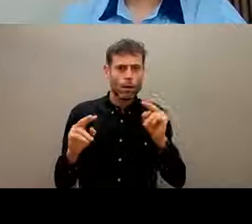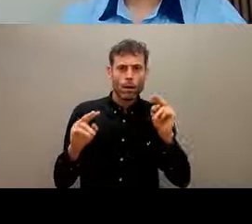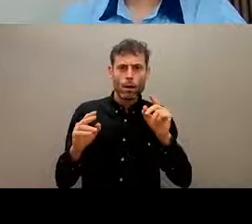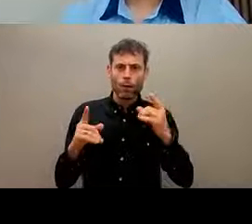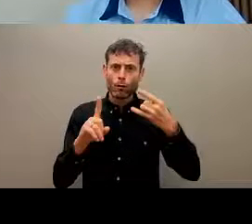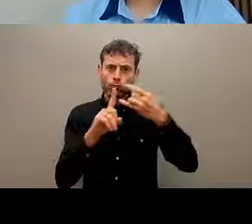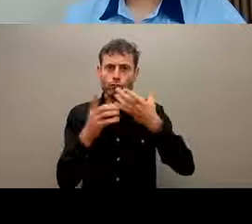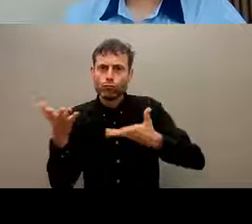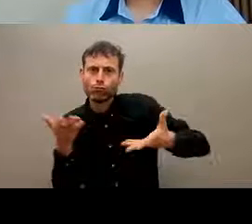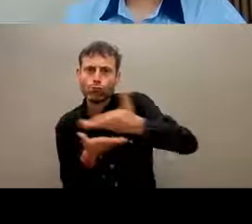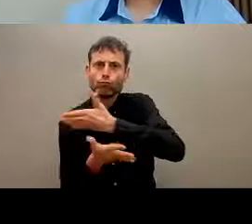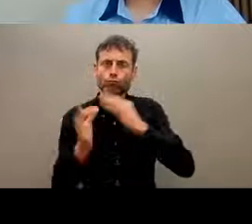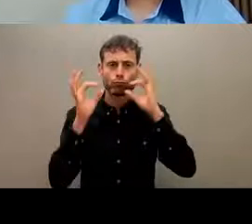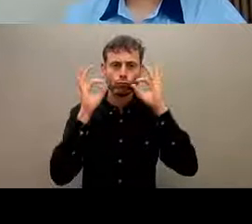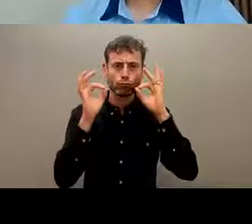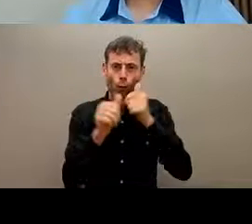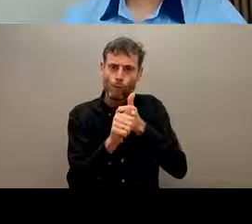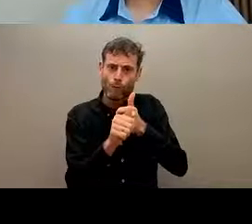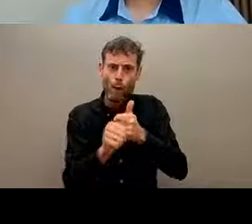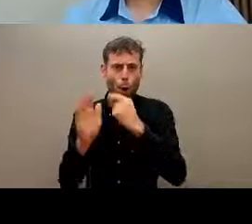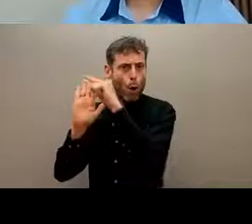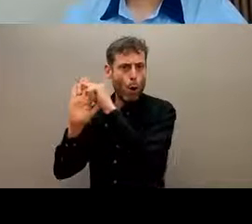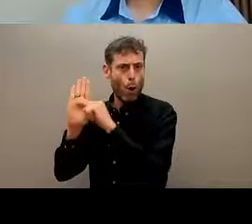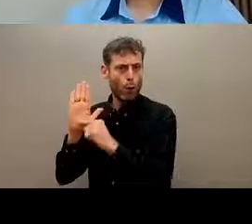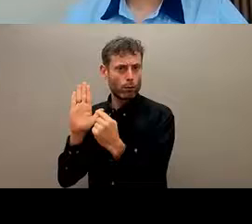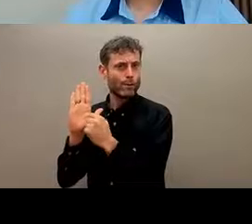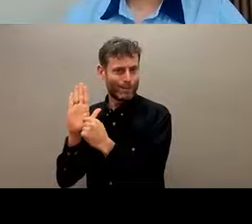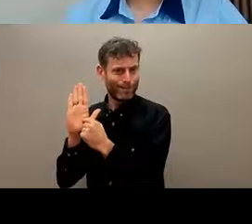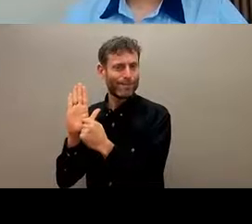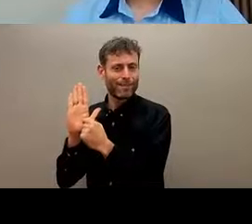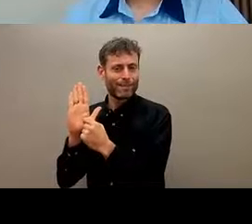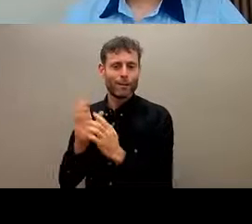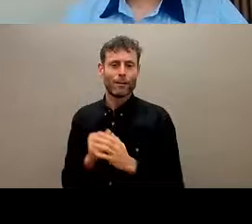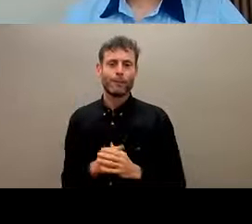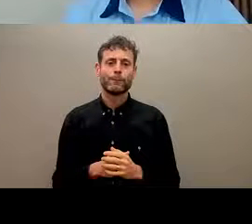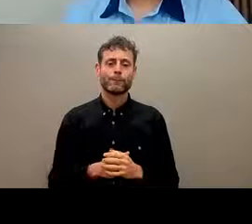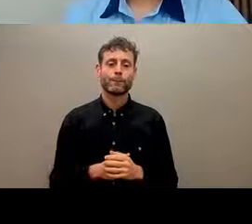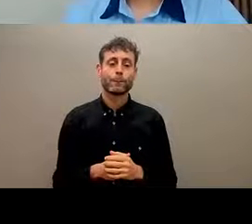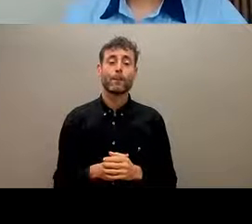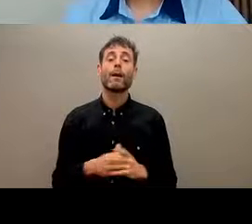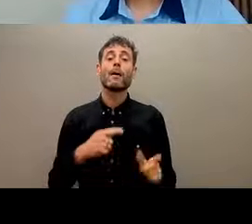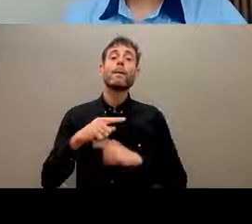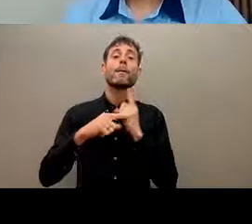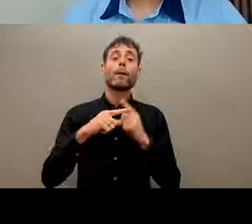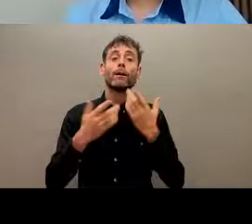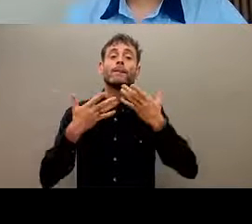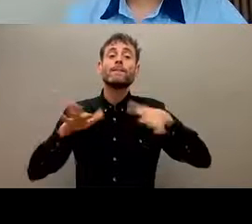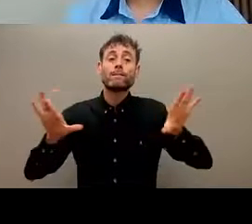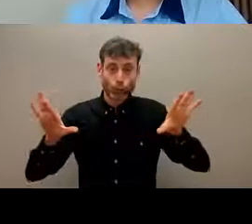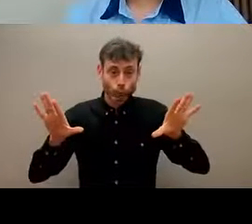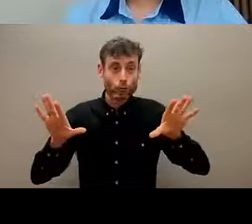child protection policy that SURF and CSS set out at the beginning. And at the end, we do